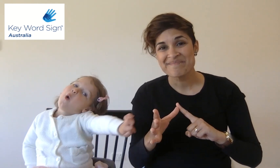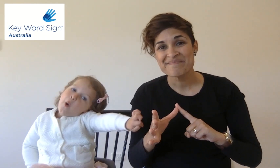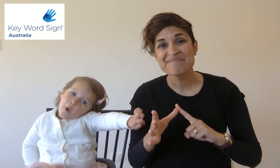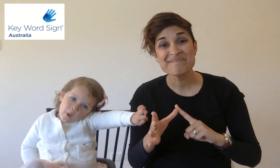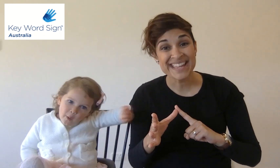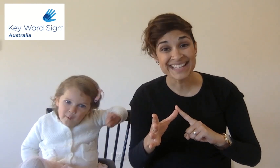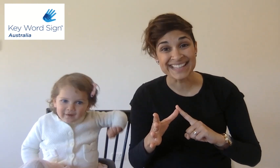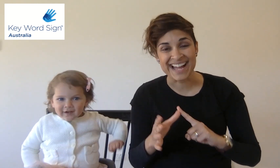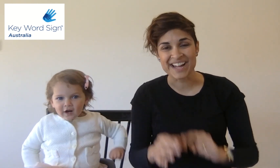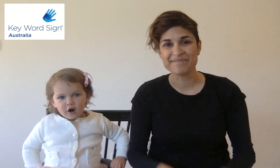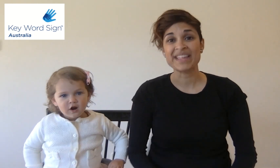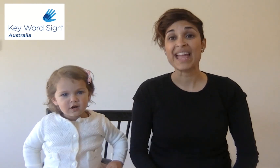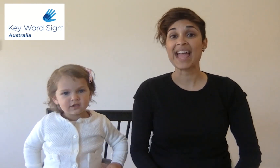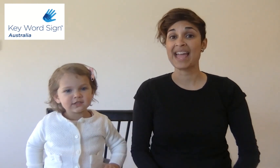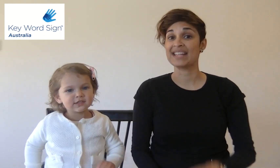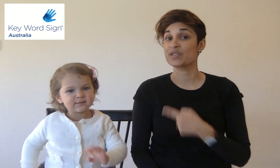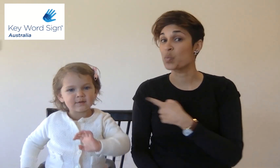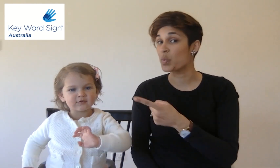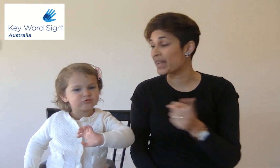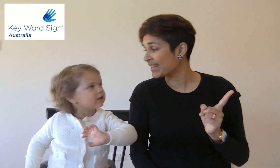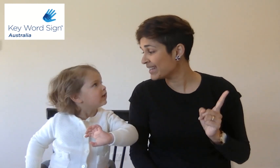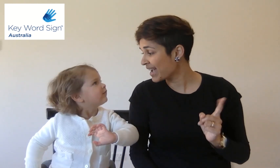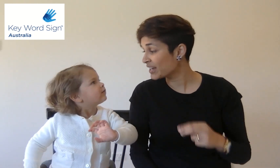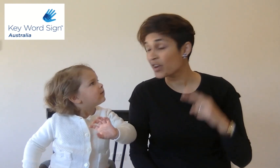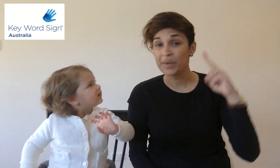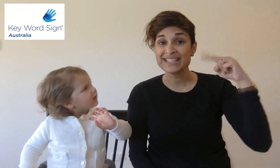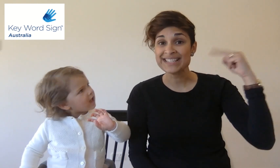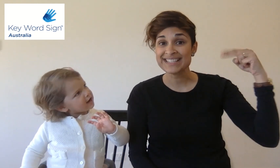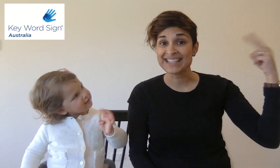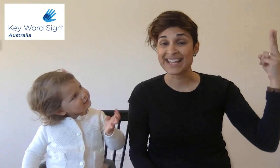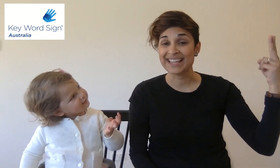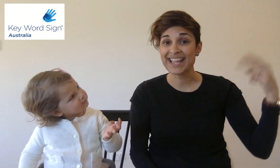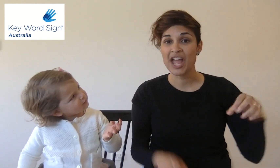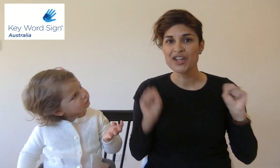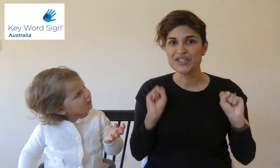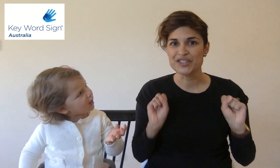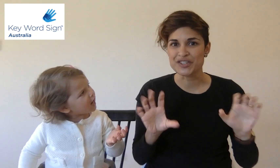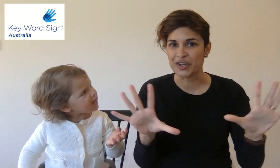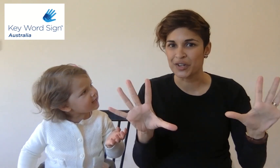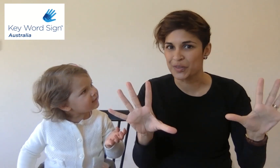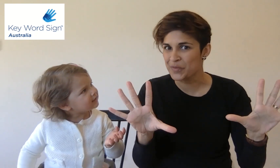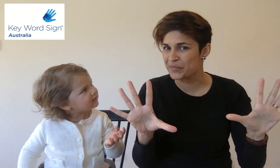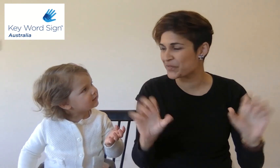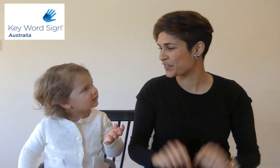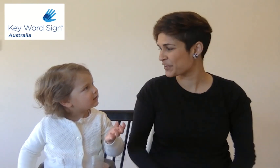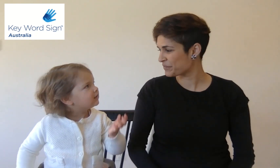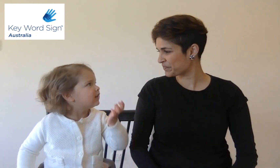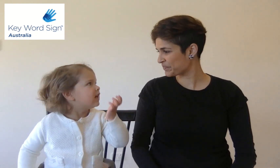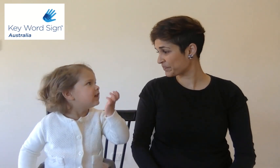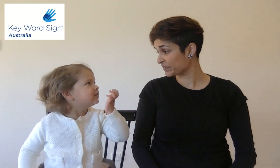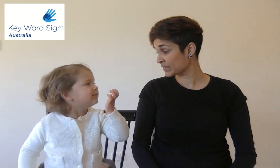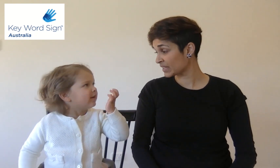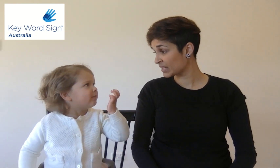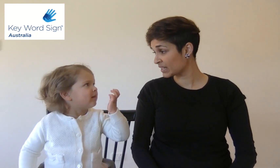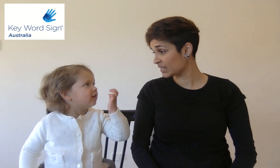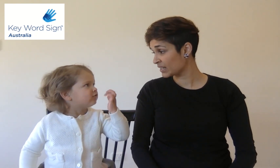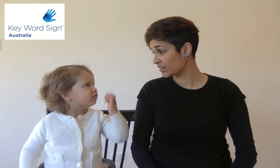No. Mila. This And is my we are going to And this sing is my de friend. gloomp. And this is my